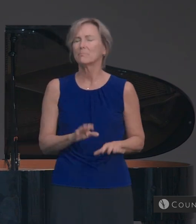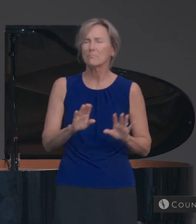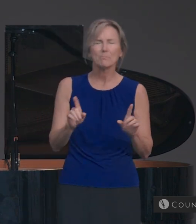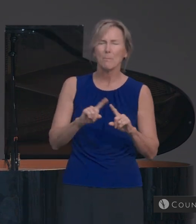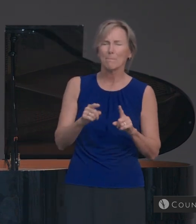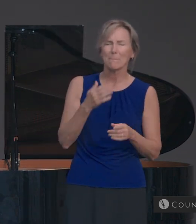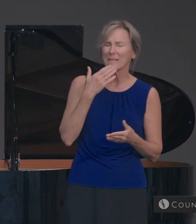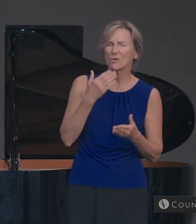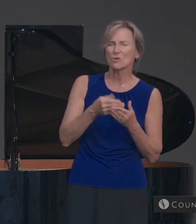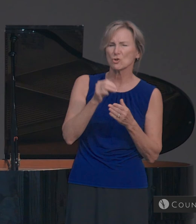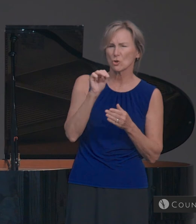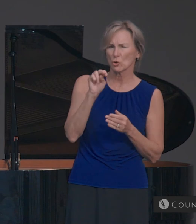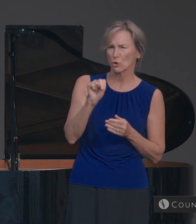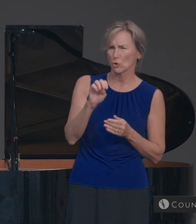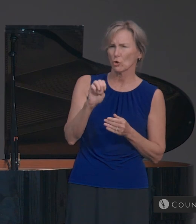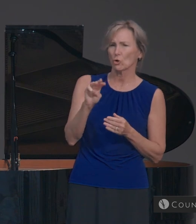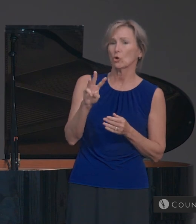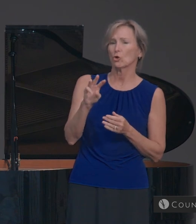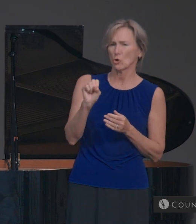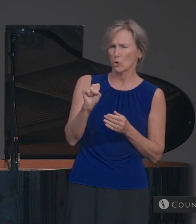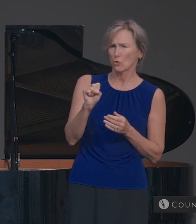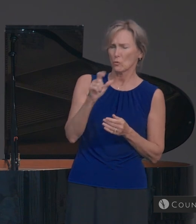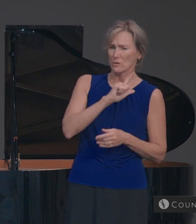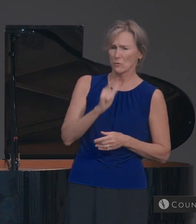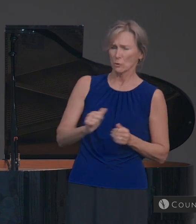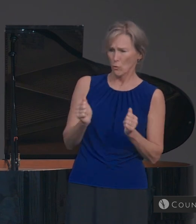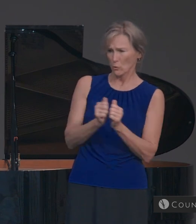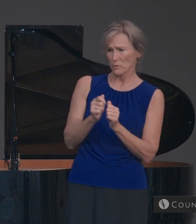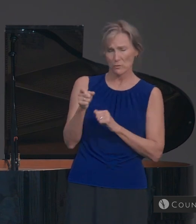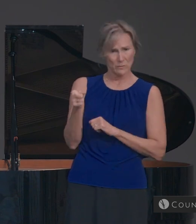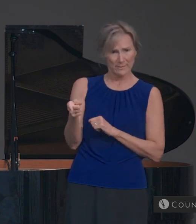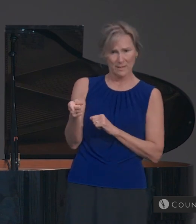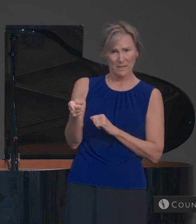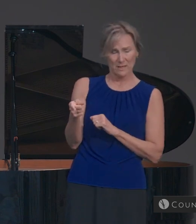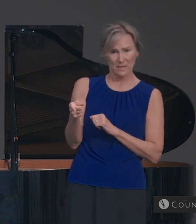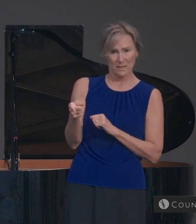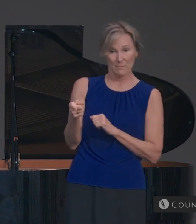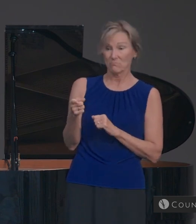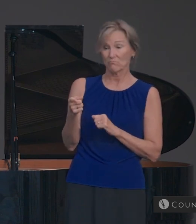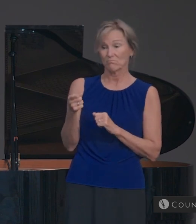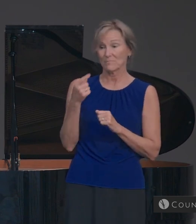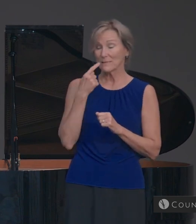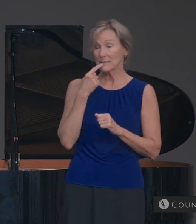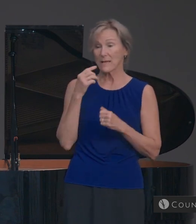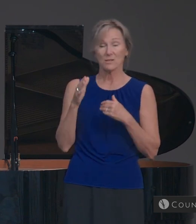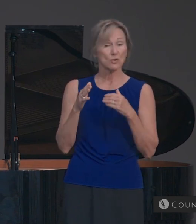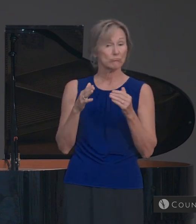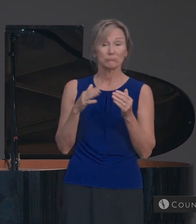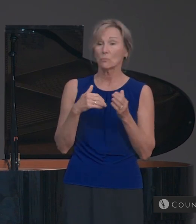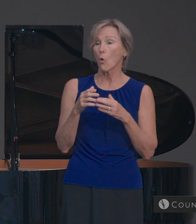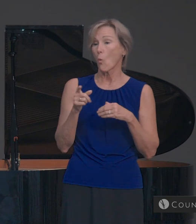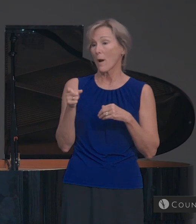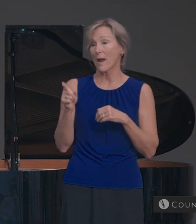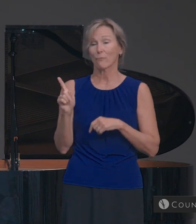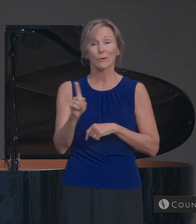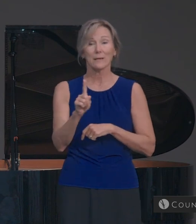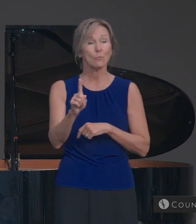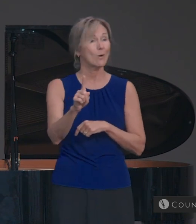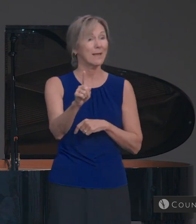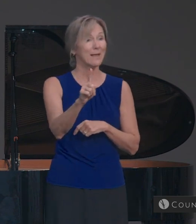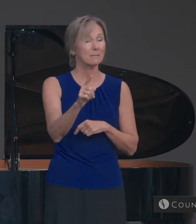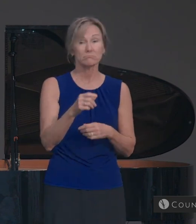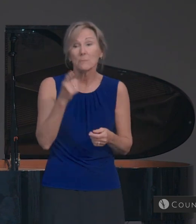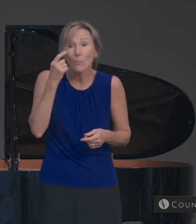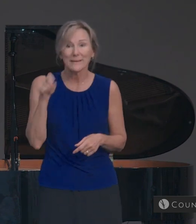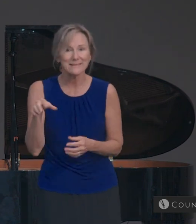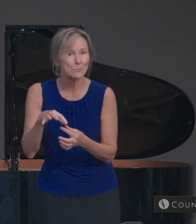news that the Lord was with him, it says, wherever he went out. Because he was a real special guy?